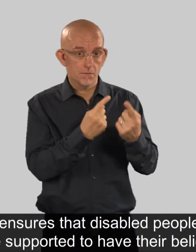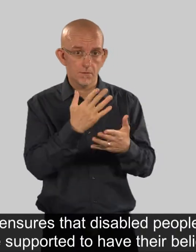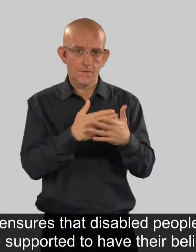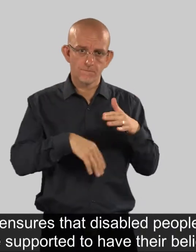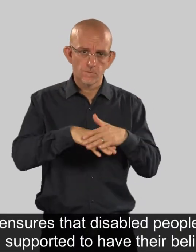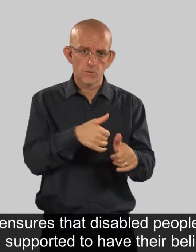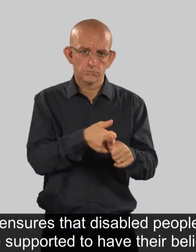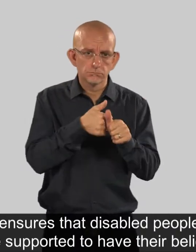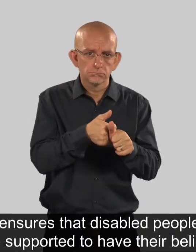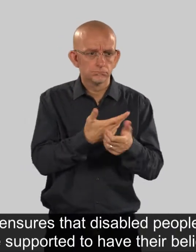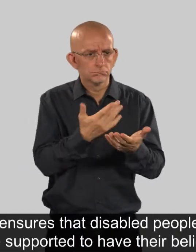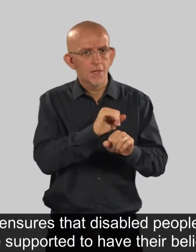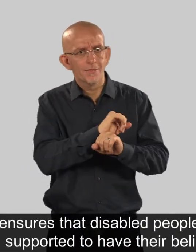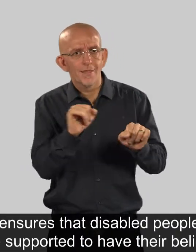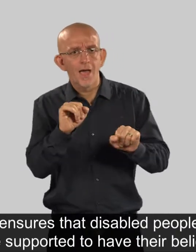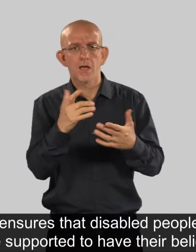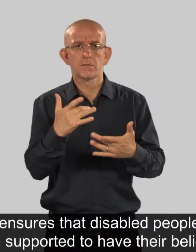are supported to have their beliefs,